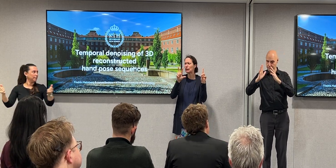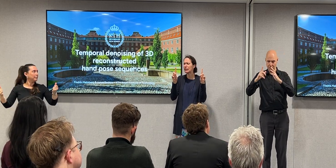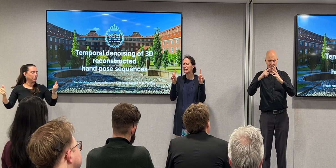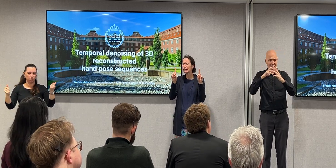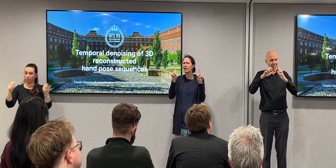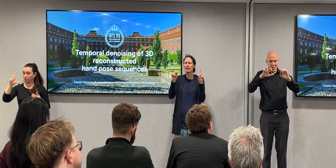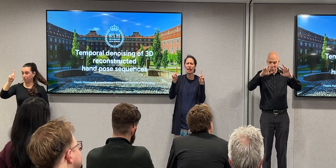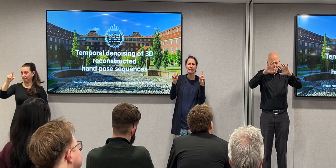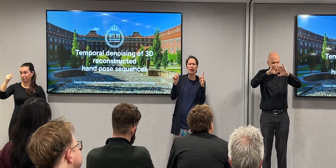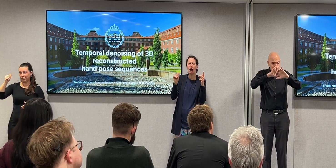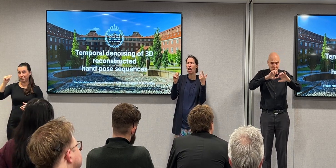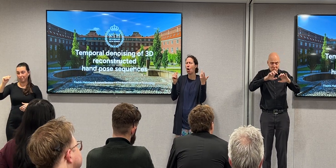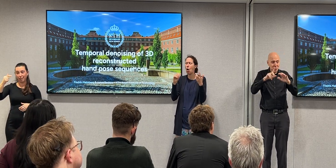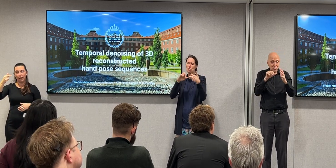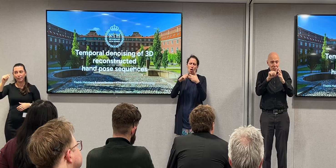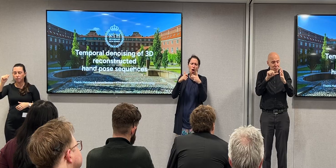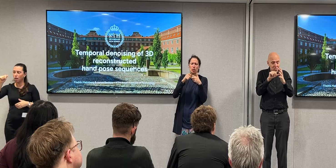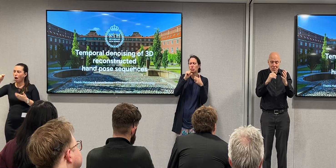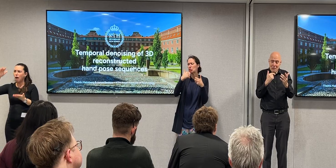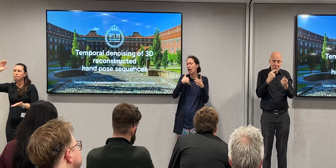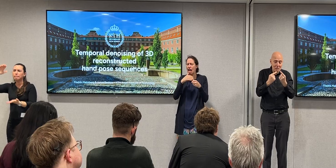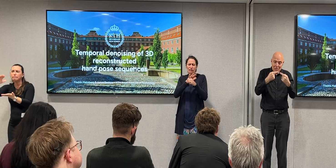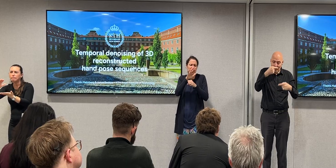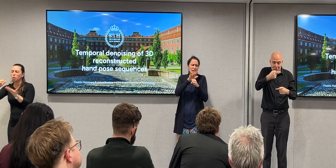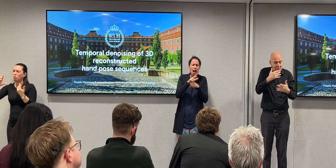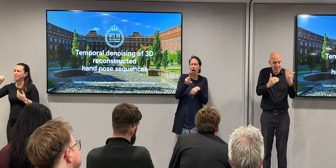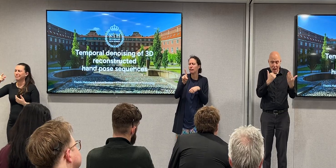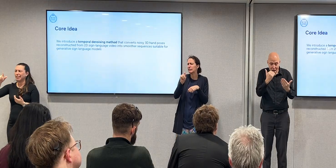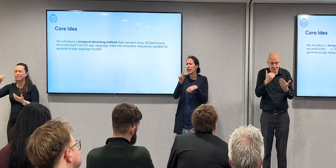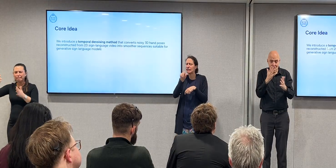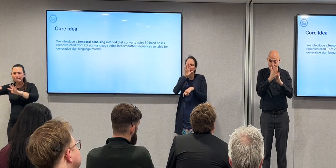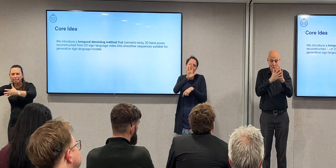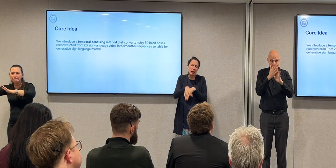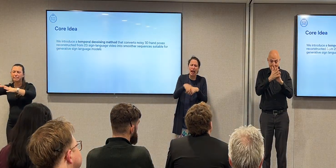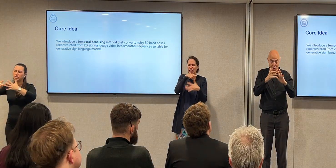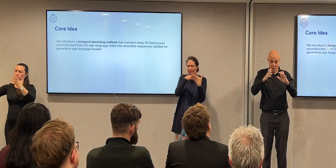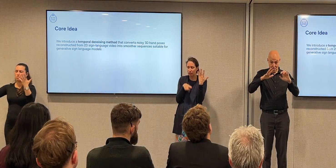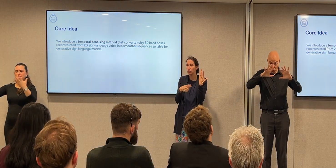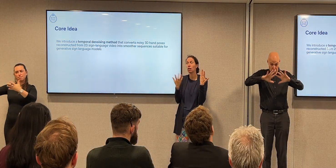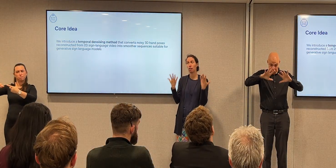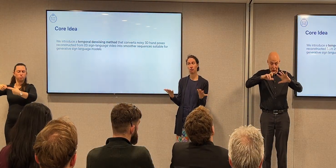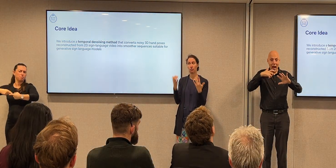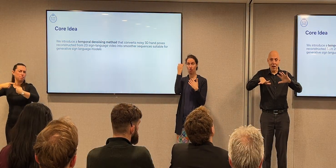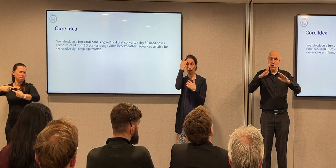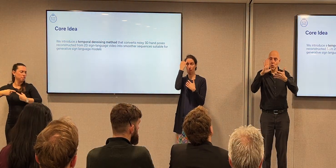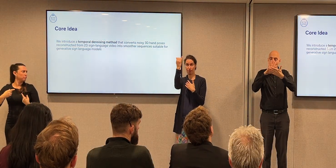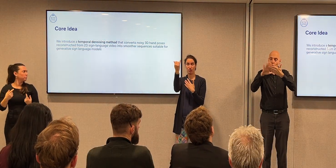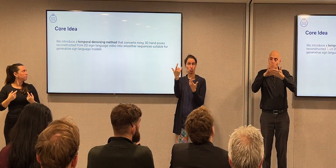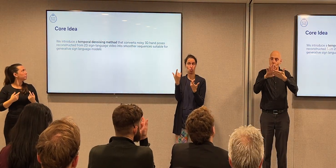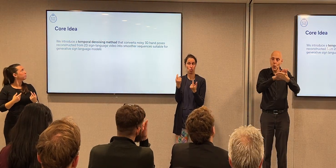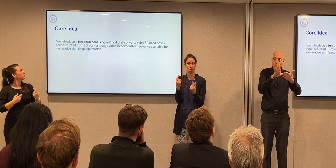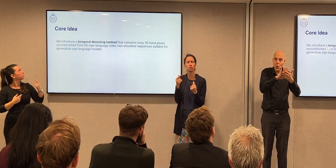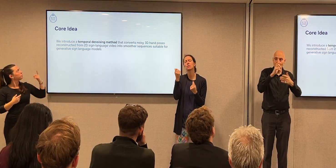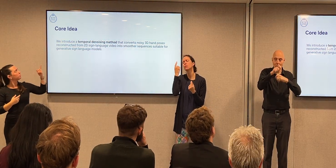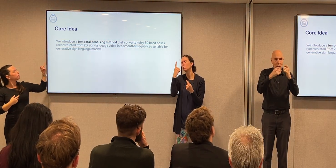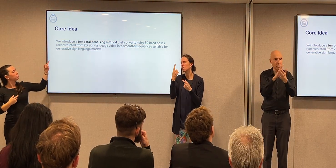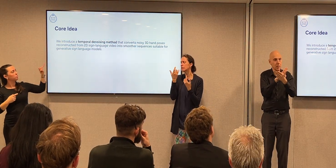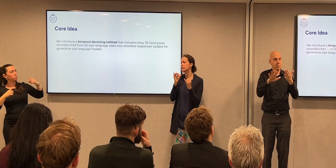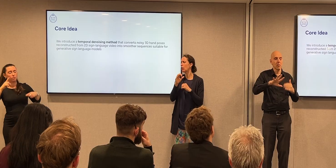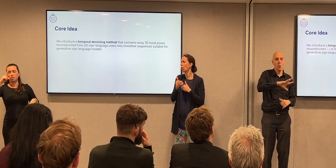with data, that we don't have enough data, that the data is bad, and so forth. So the idea here, this is a work in